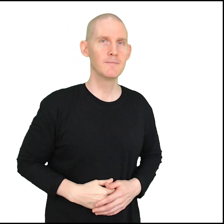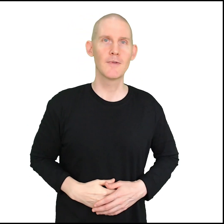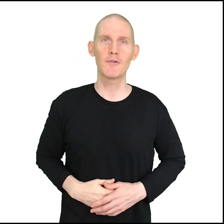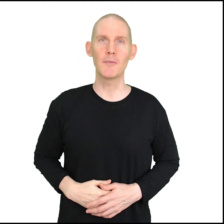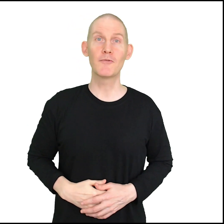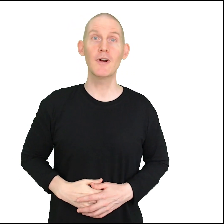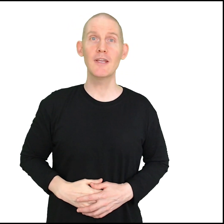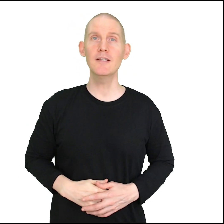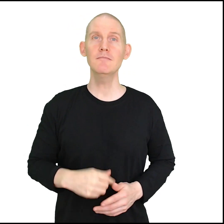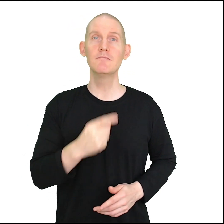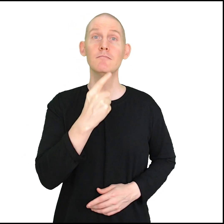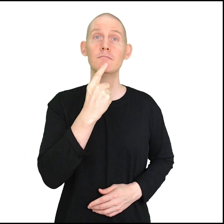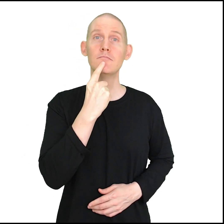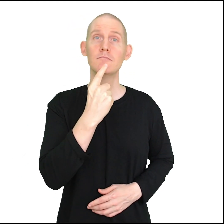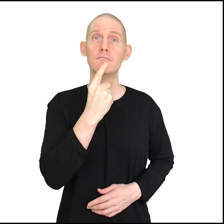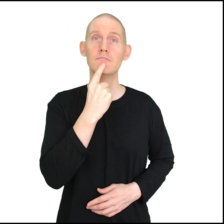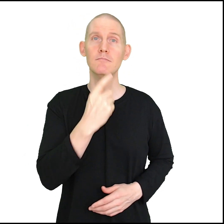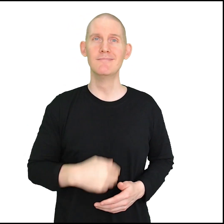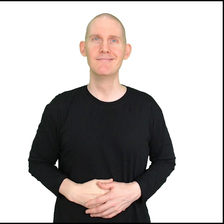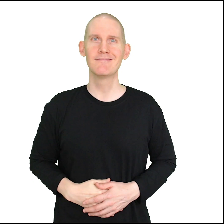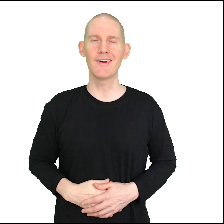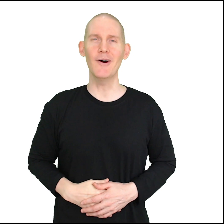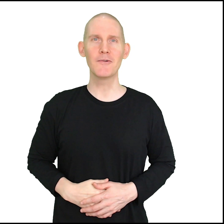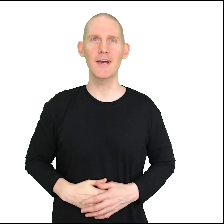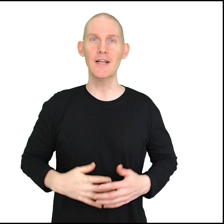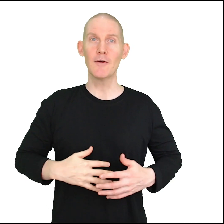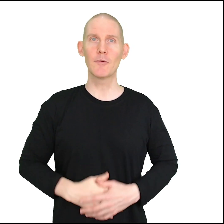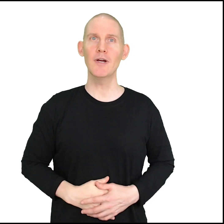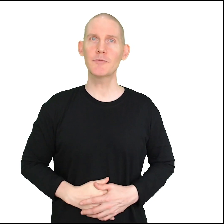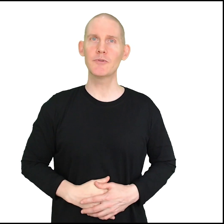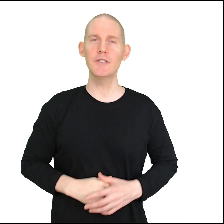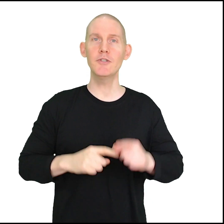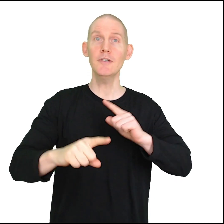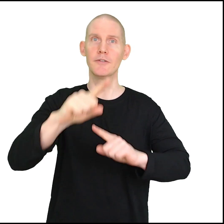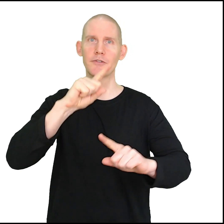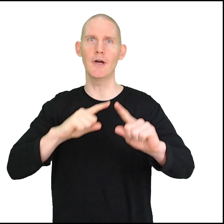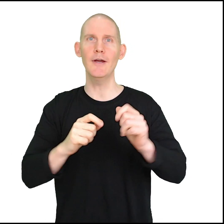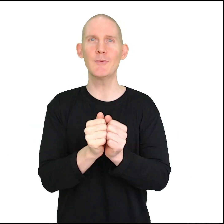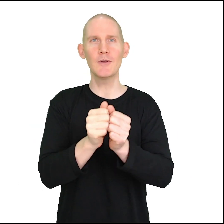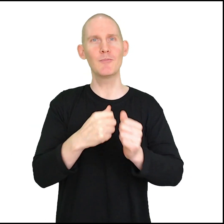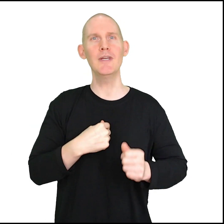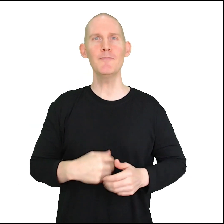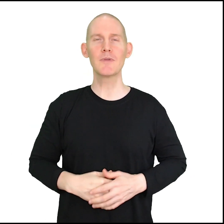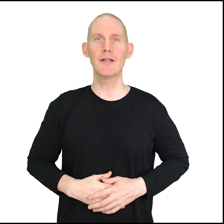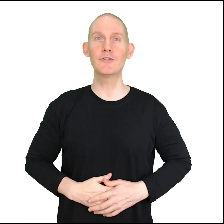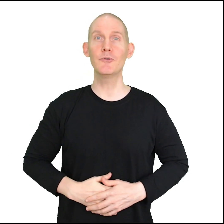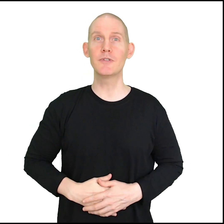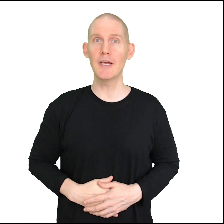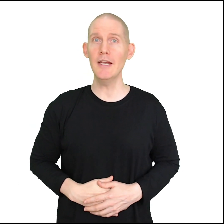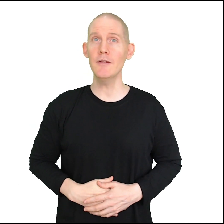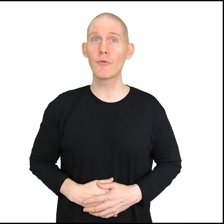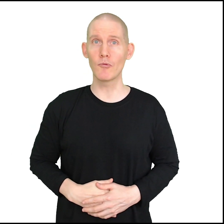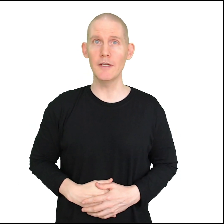From the front again. All right, from the rest position, sign with me. Let's do say 3